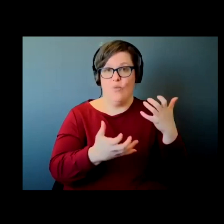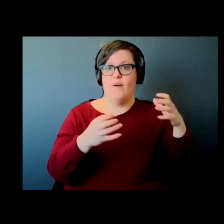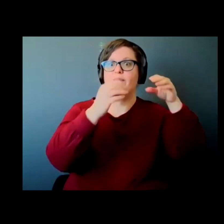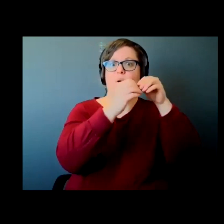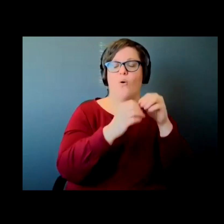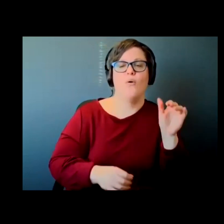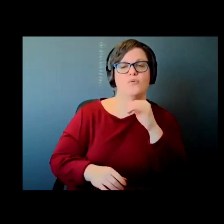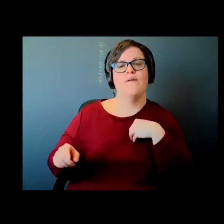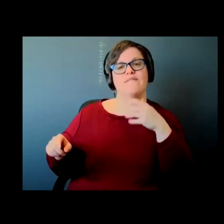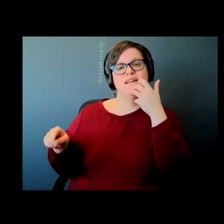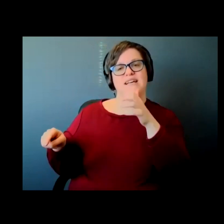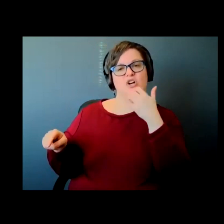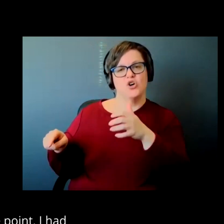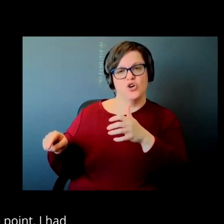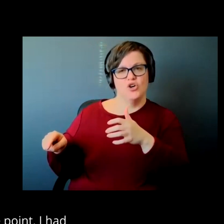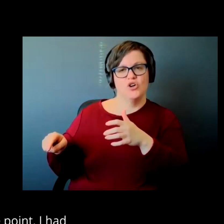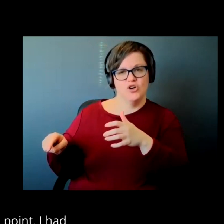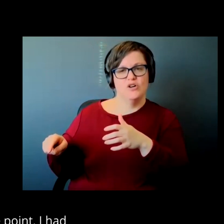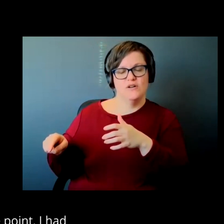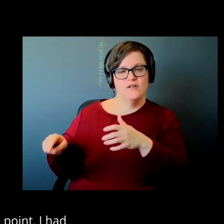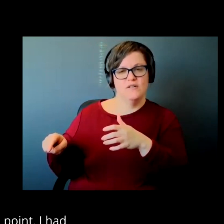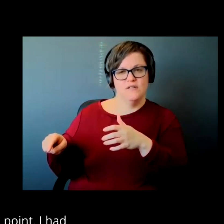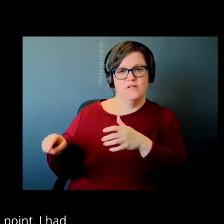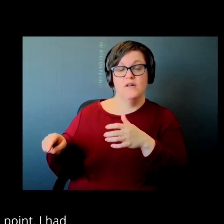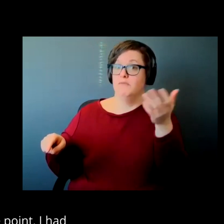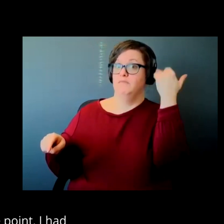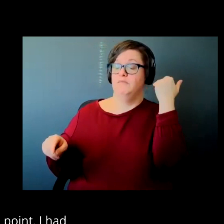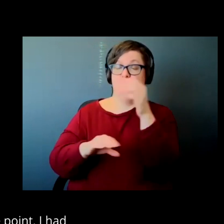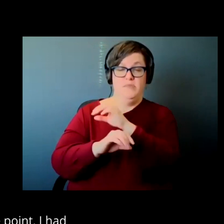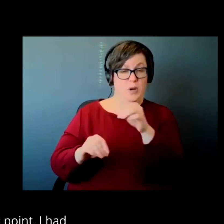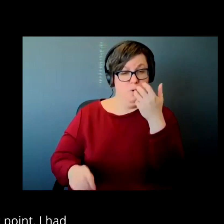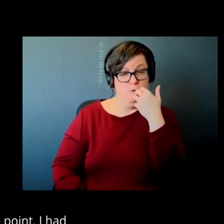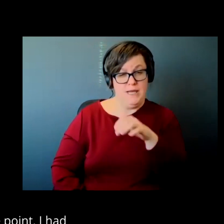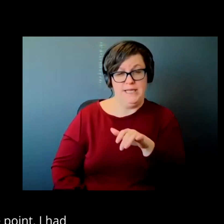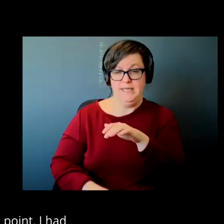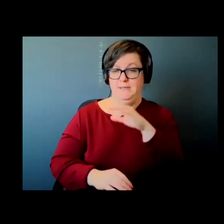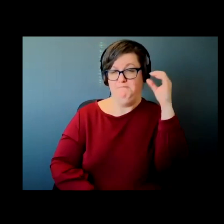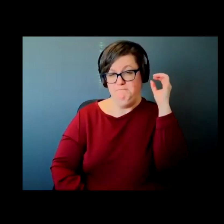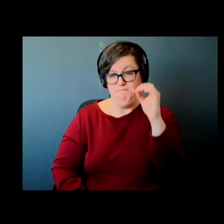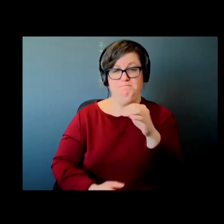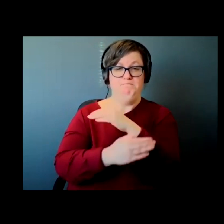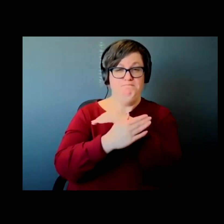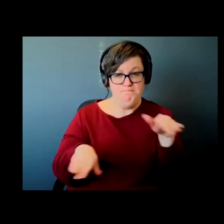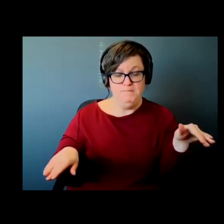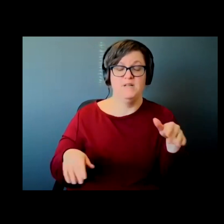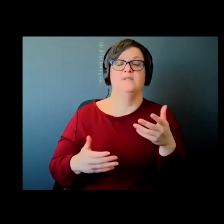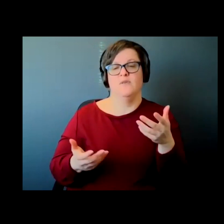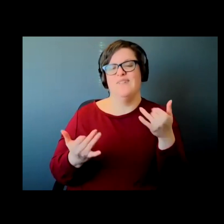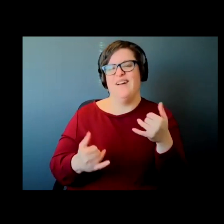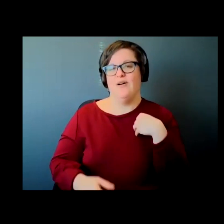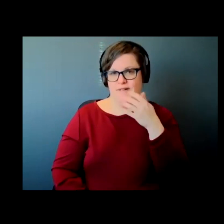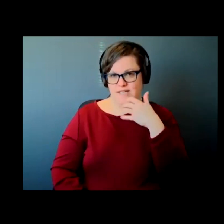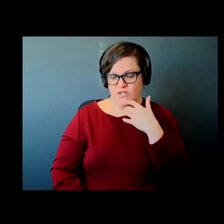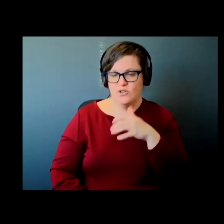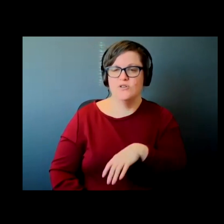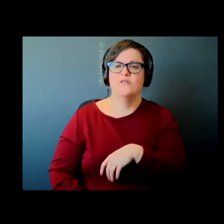auxiliary heater there because at one point I had no heat at all in the van. And then now I